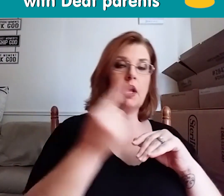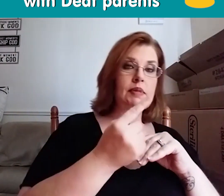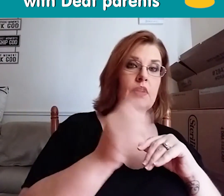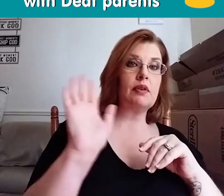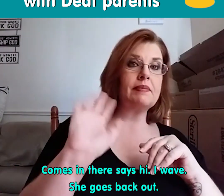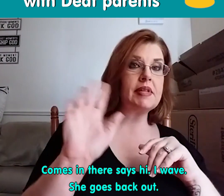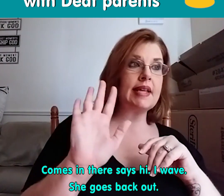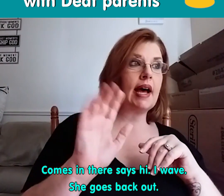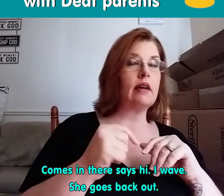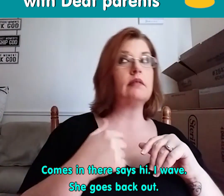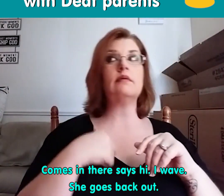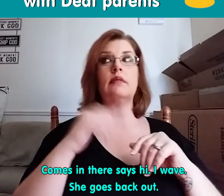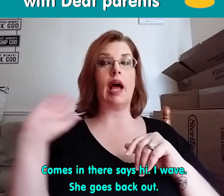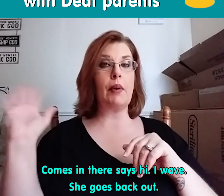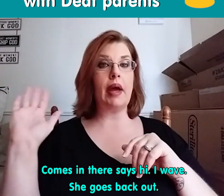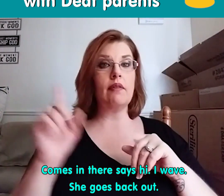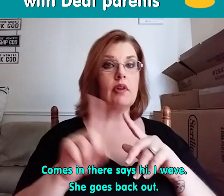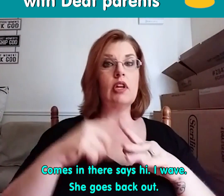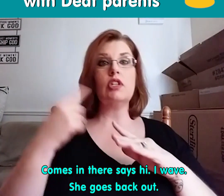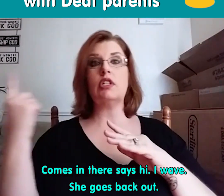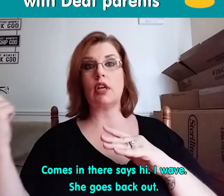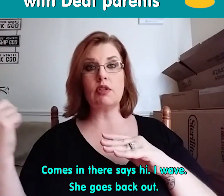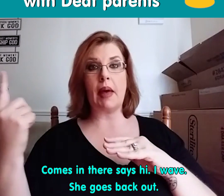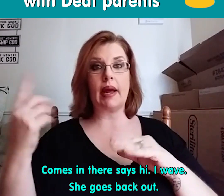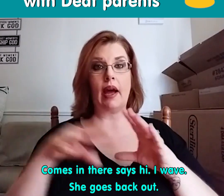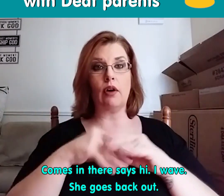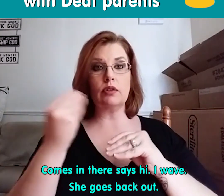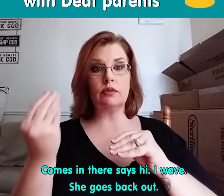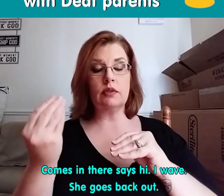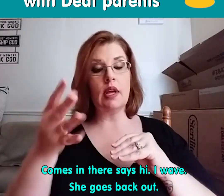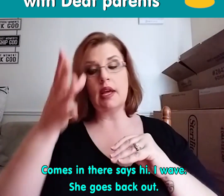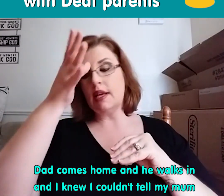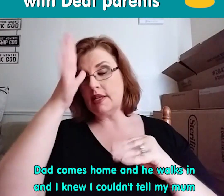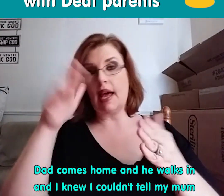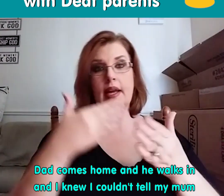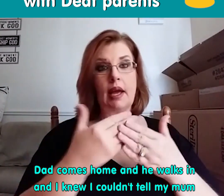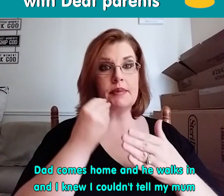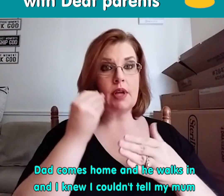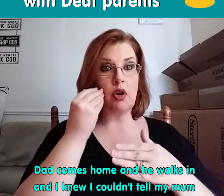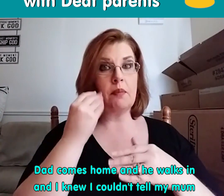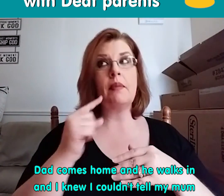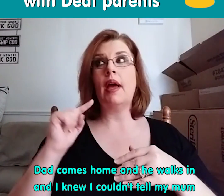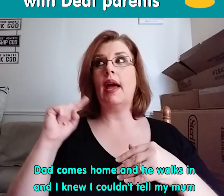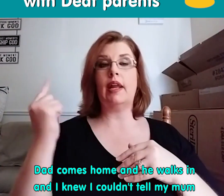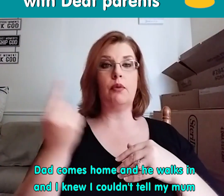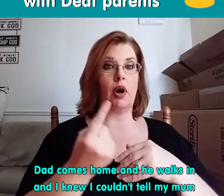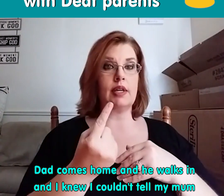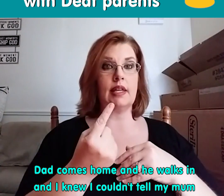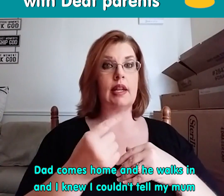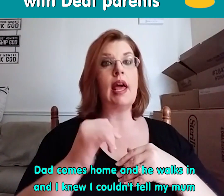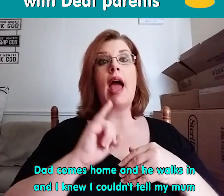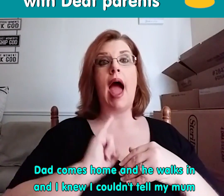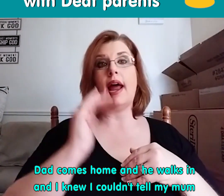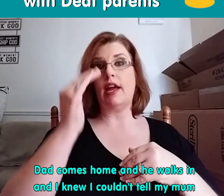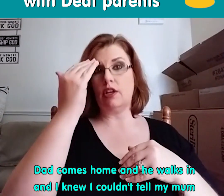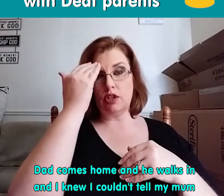comes in there and says hi. I wave. She goes back out. Dad comes home and he walks in. And I